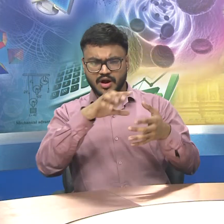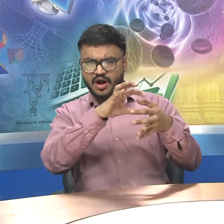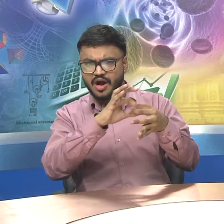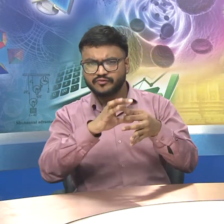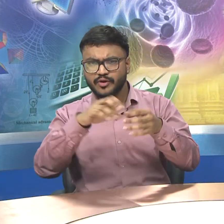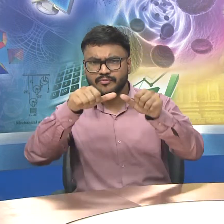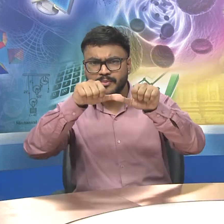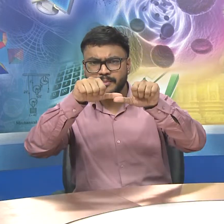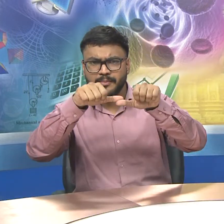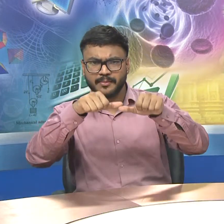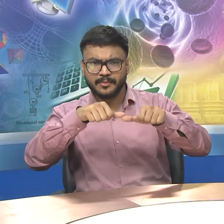is shock.